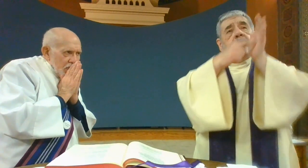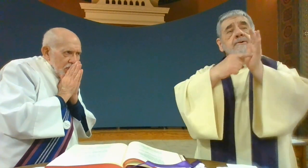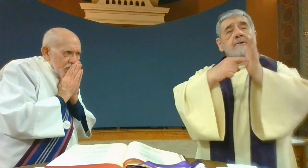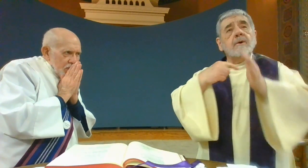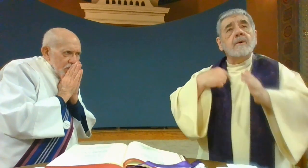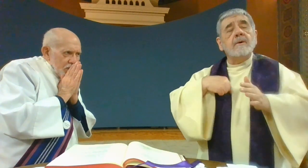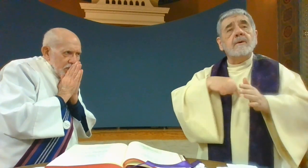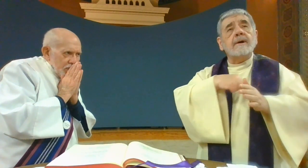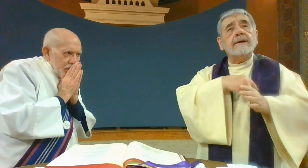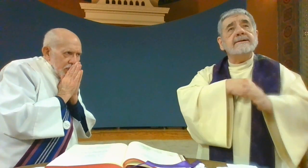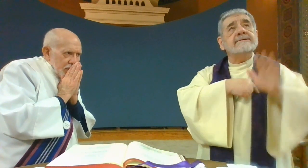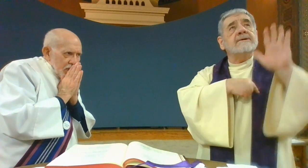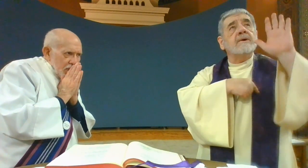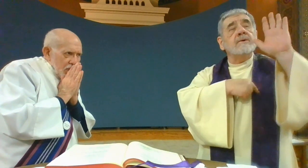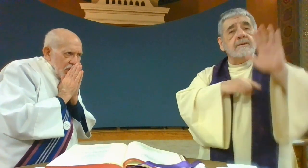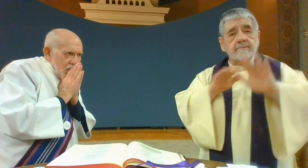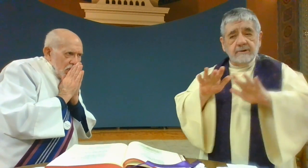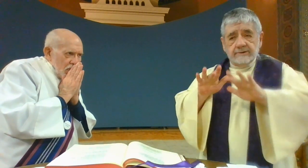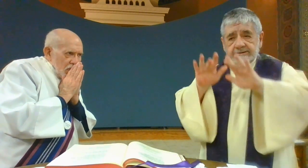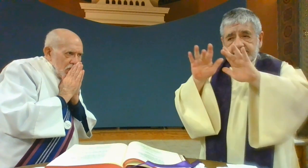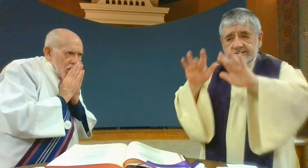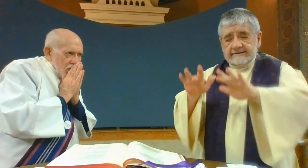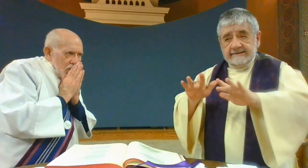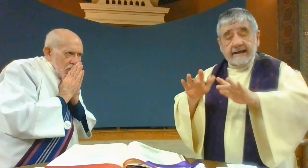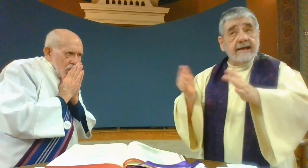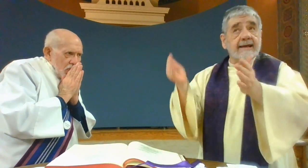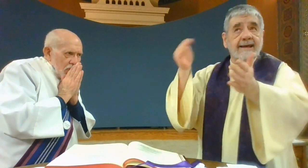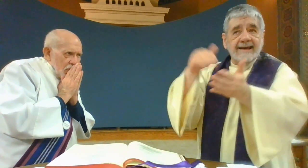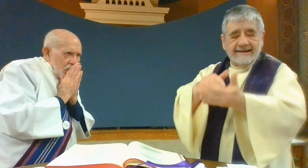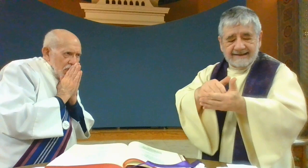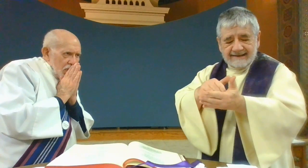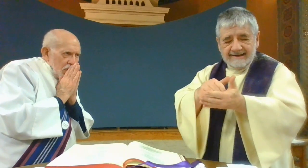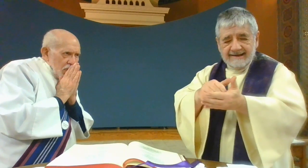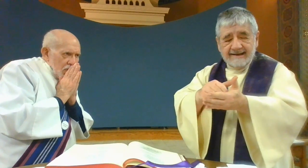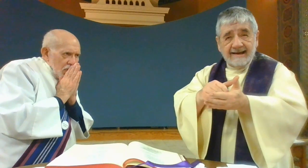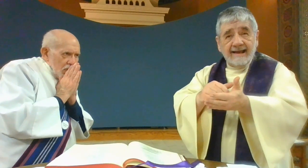God, show us your mercy again.